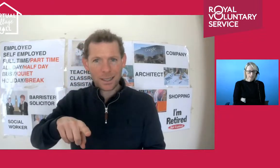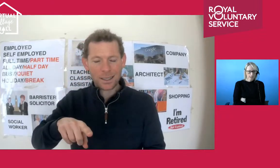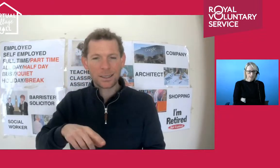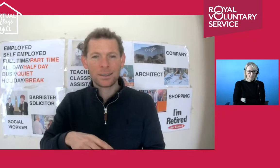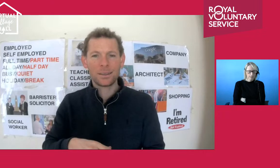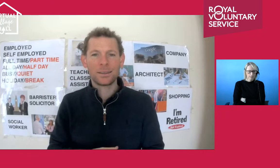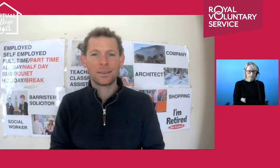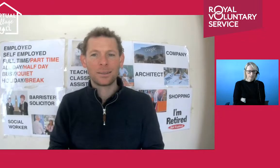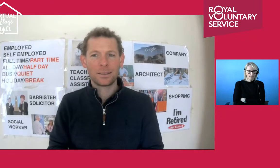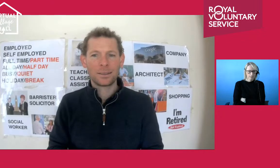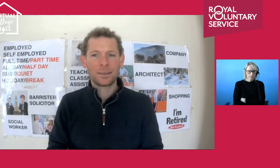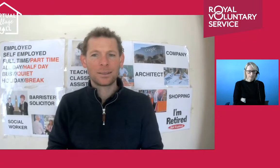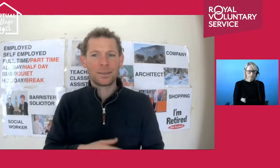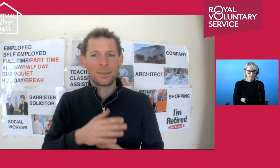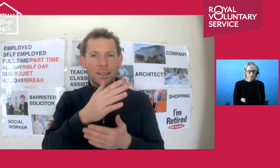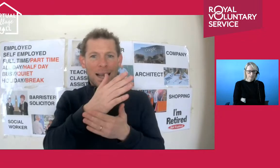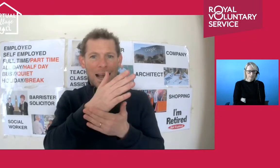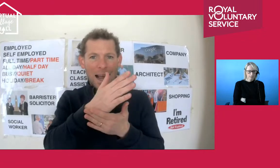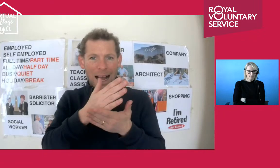all day,